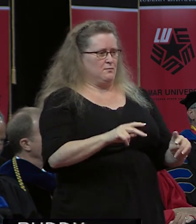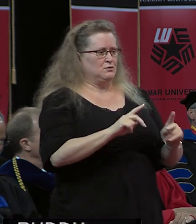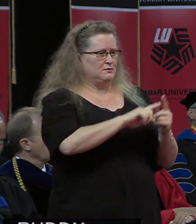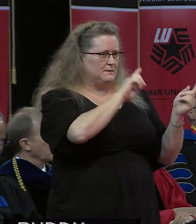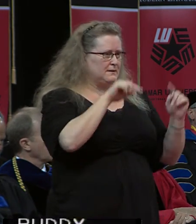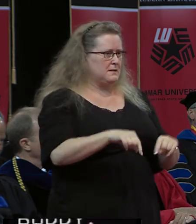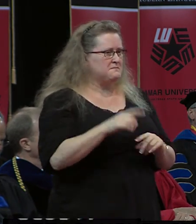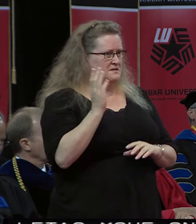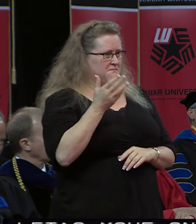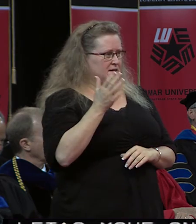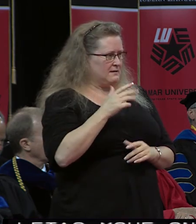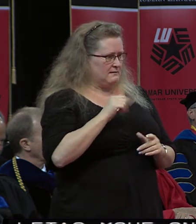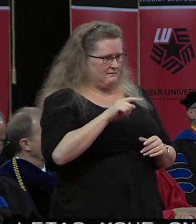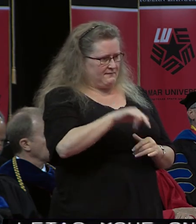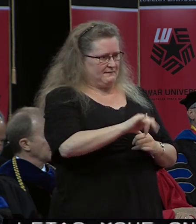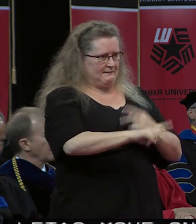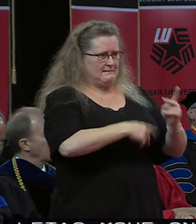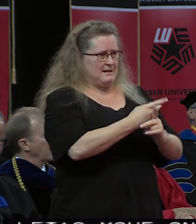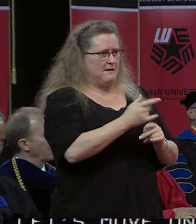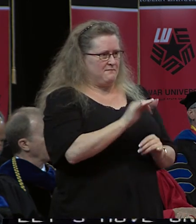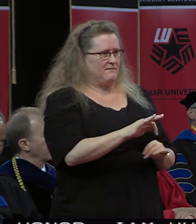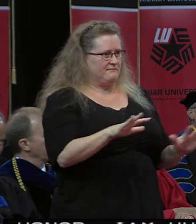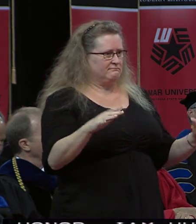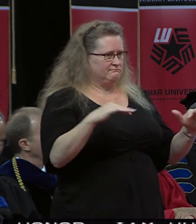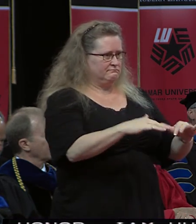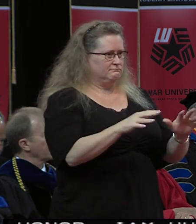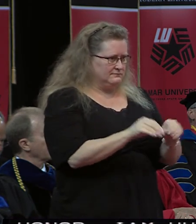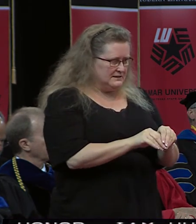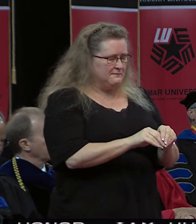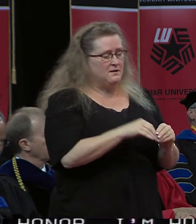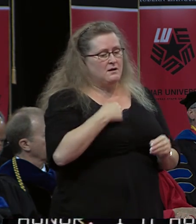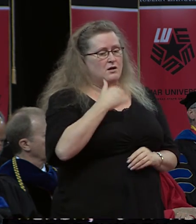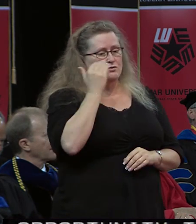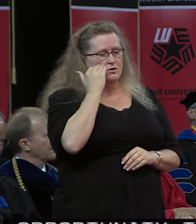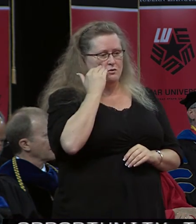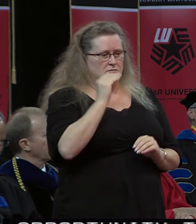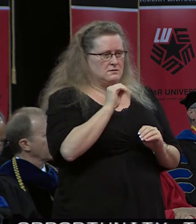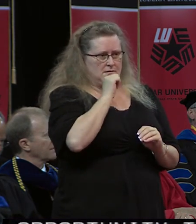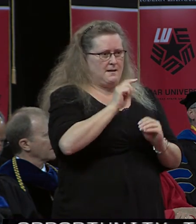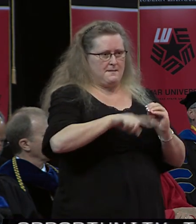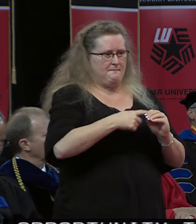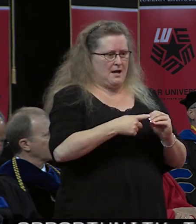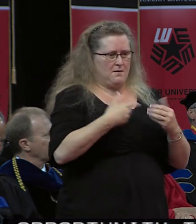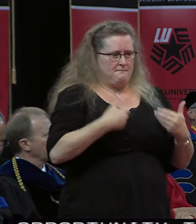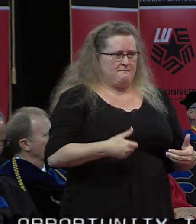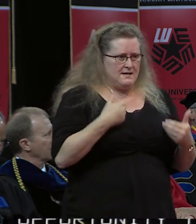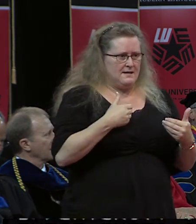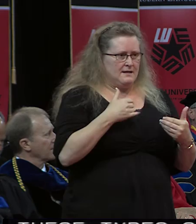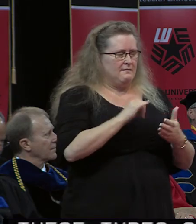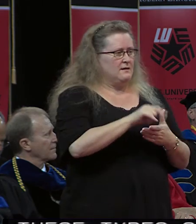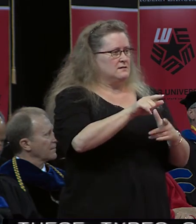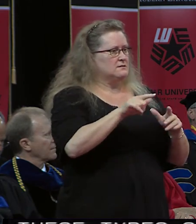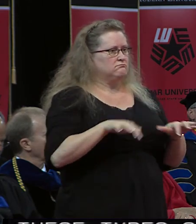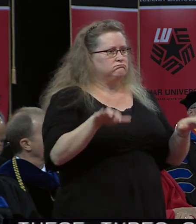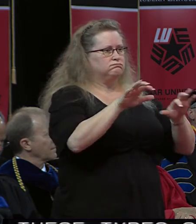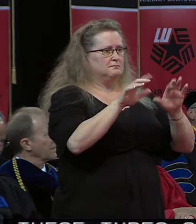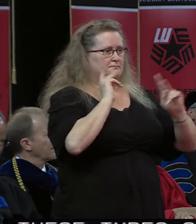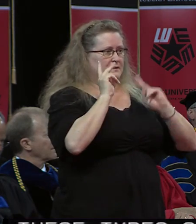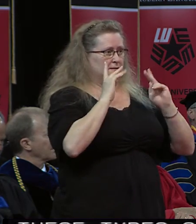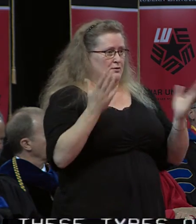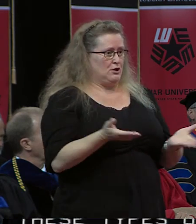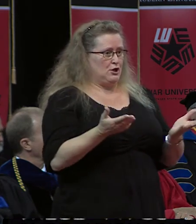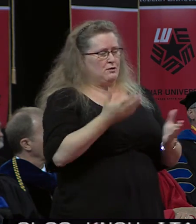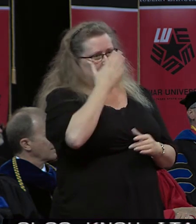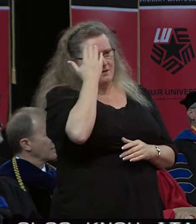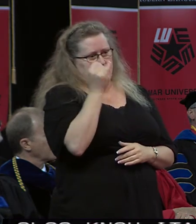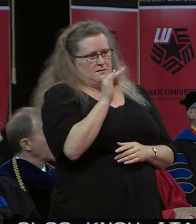at these types of ceremonies. I also know it's nothing to do with me. This crowd here today is here because